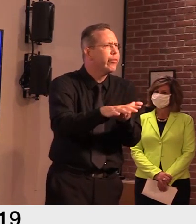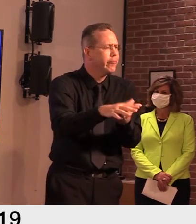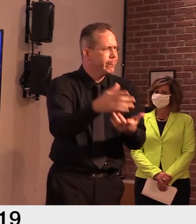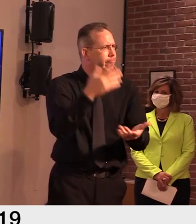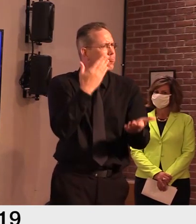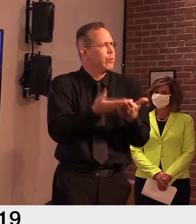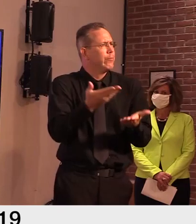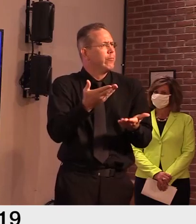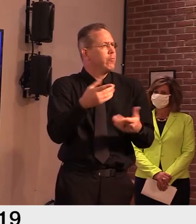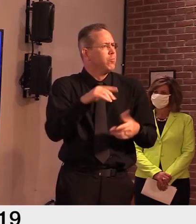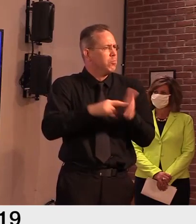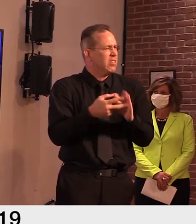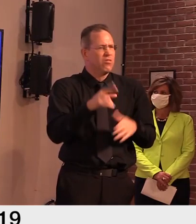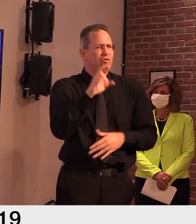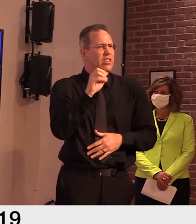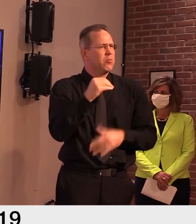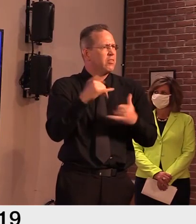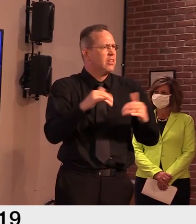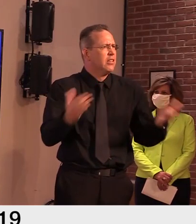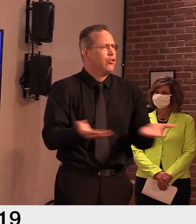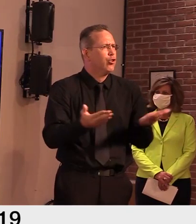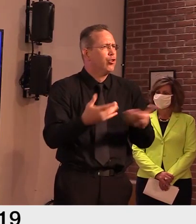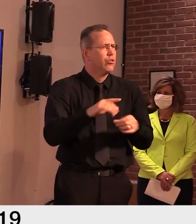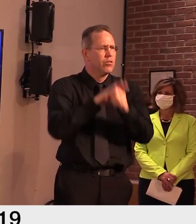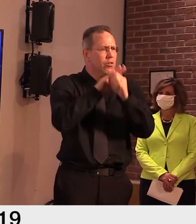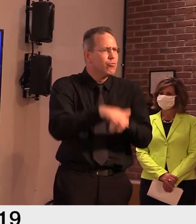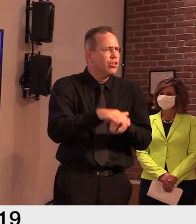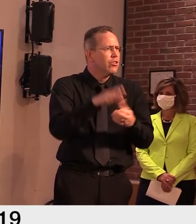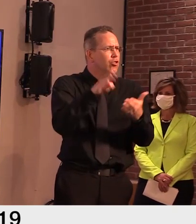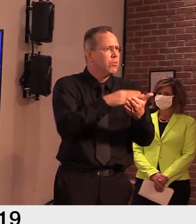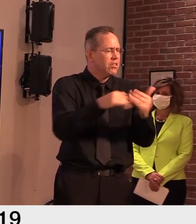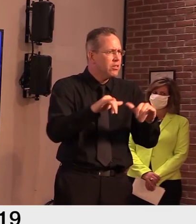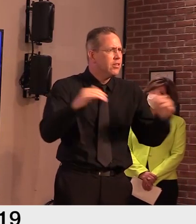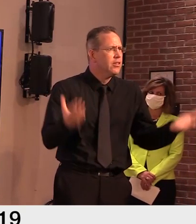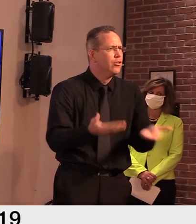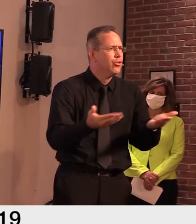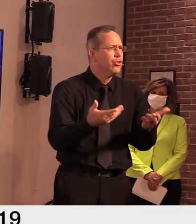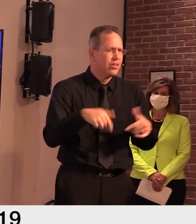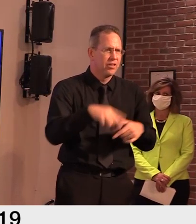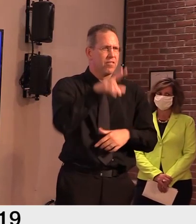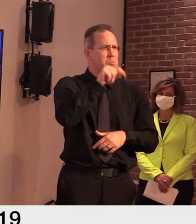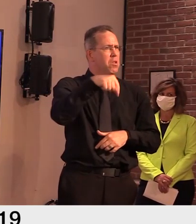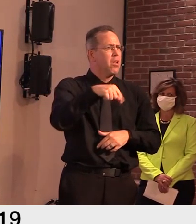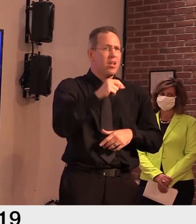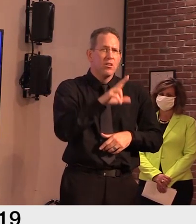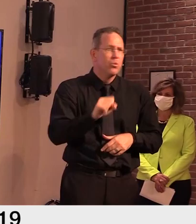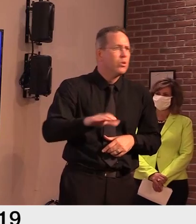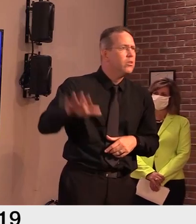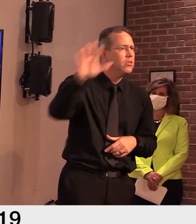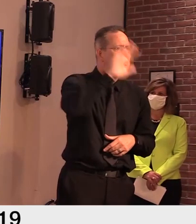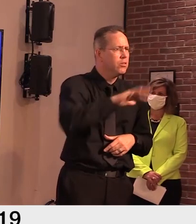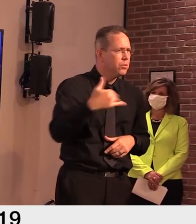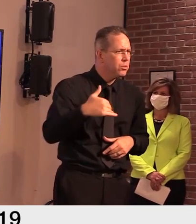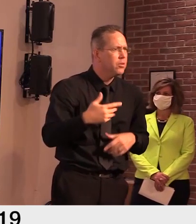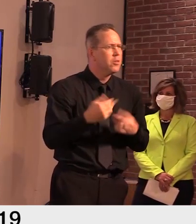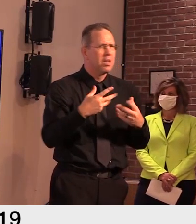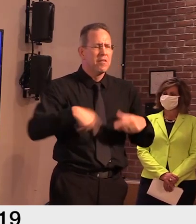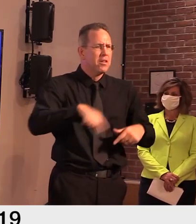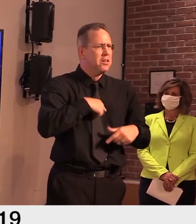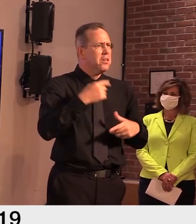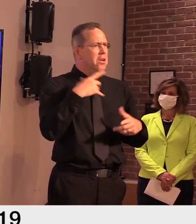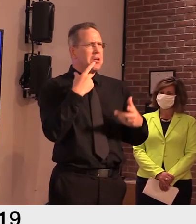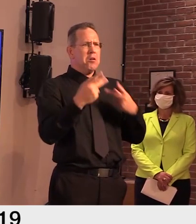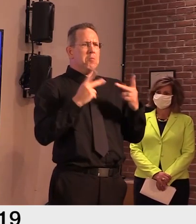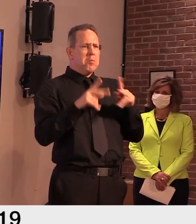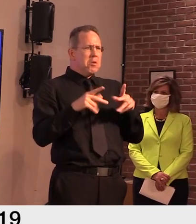the vandalism on State Street just last weekend to remind us that racism and discrimination are still far too